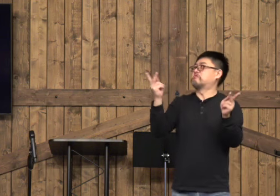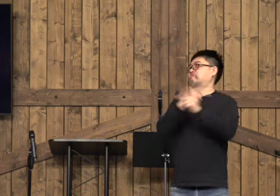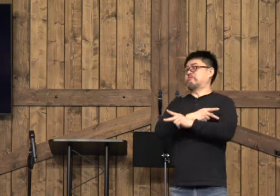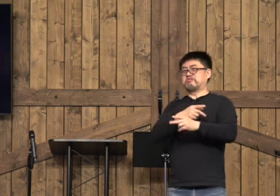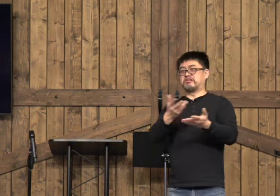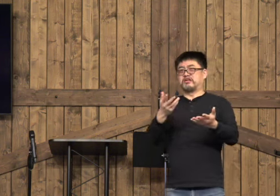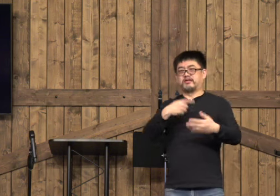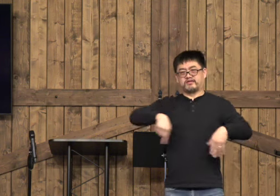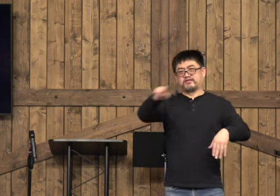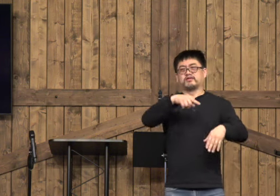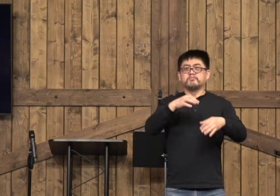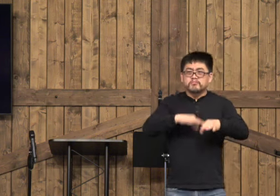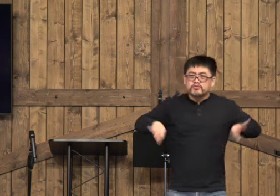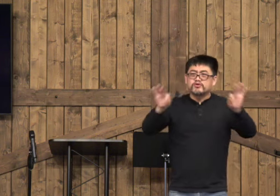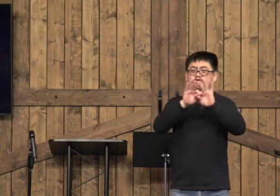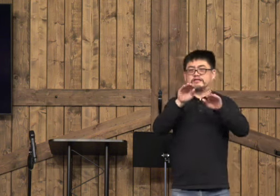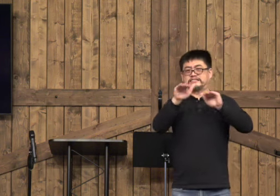we'll realize we haven't obeyed you